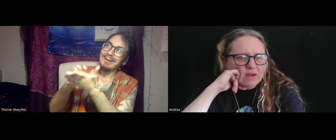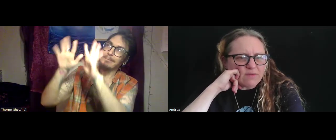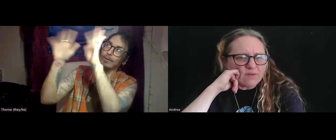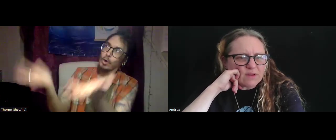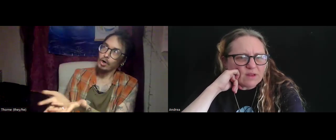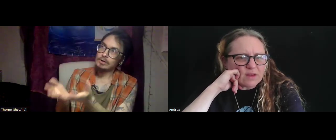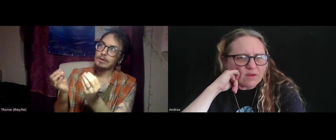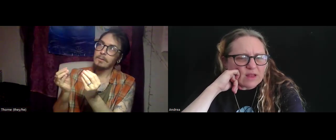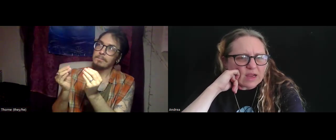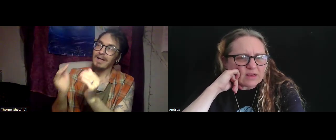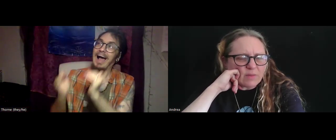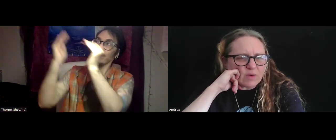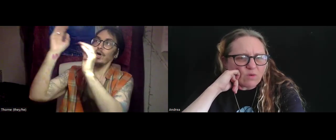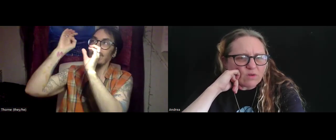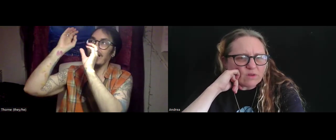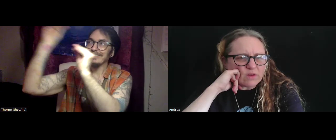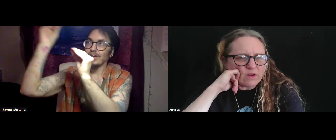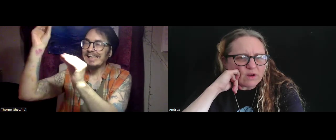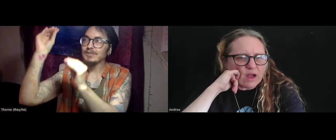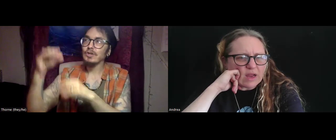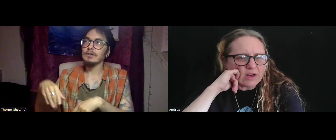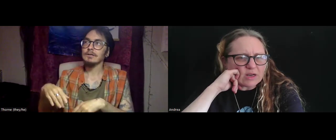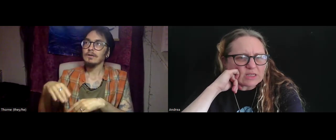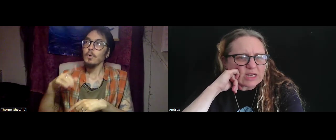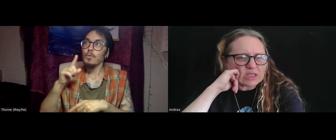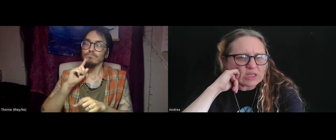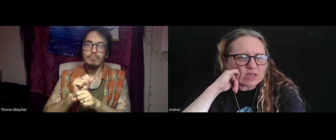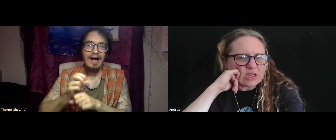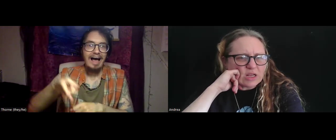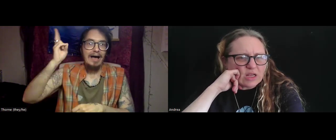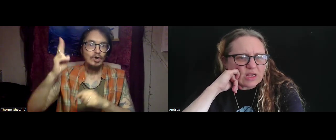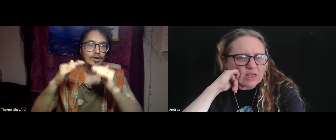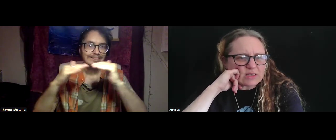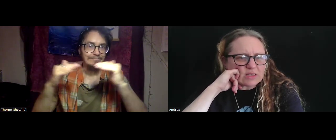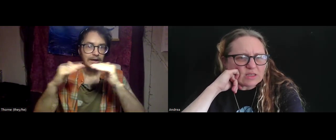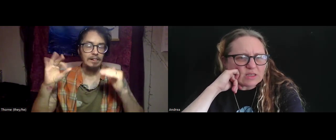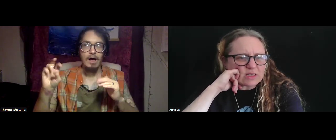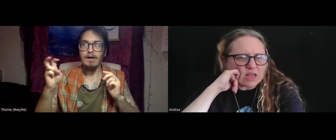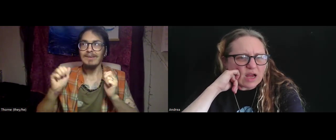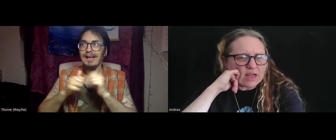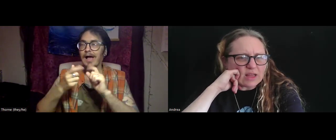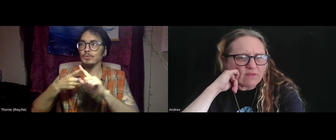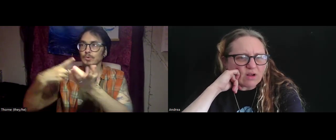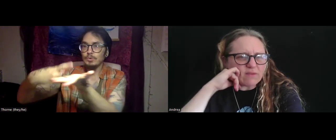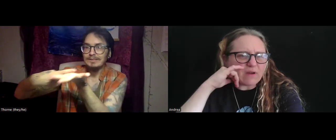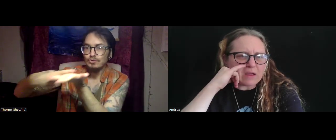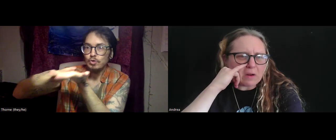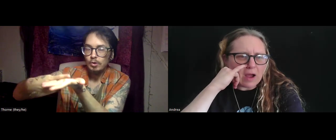if they're in the academic world, their higher education, it's just high level of, how